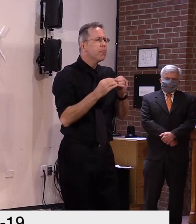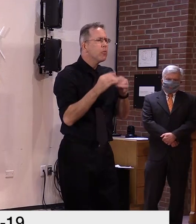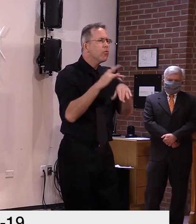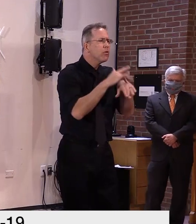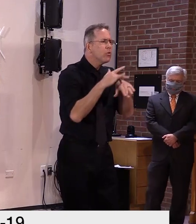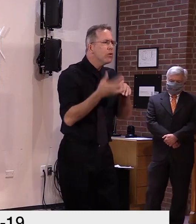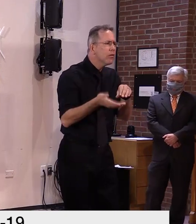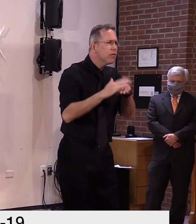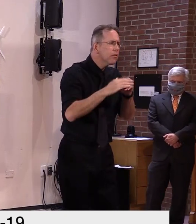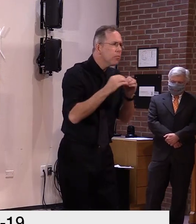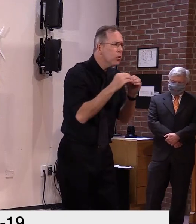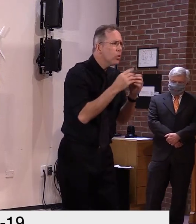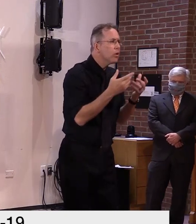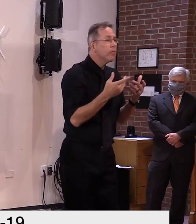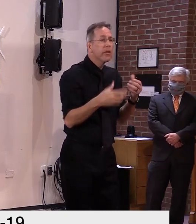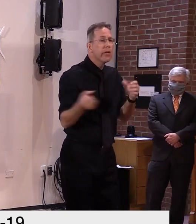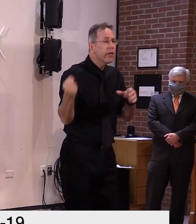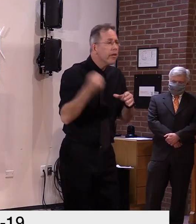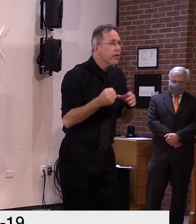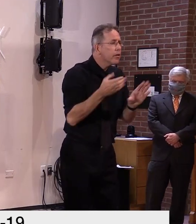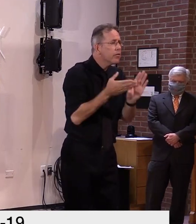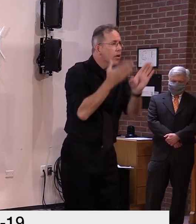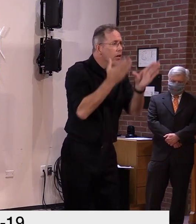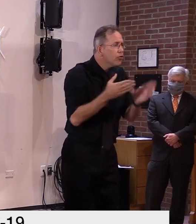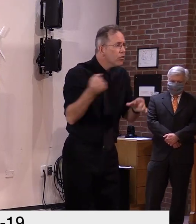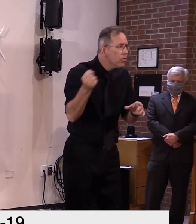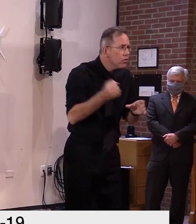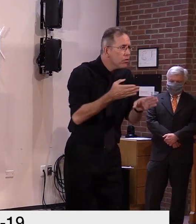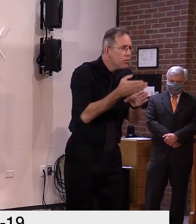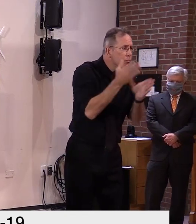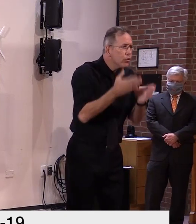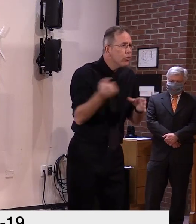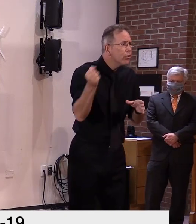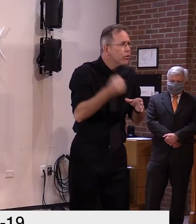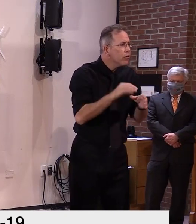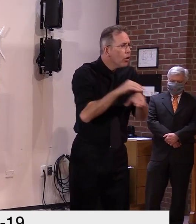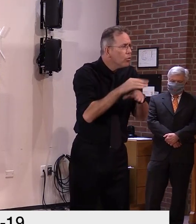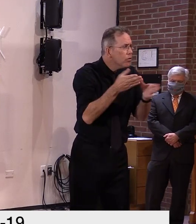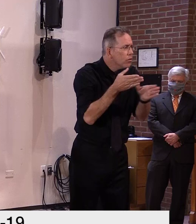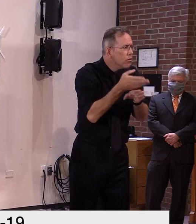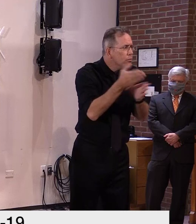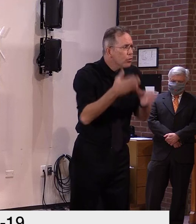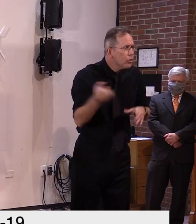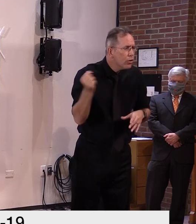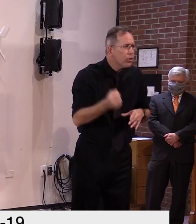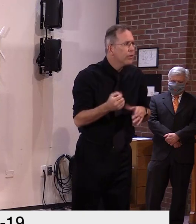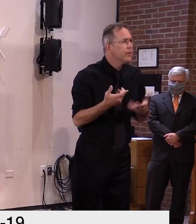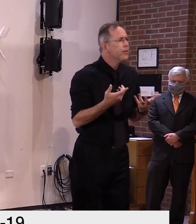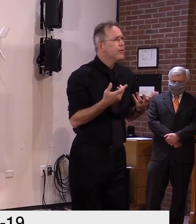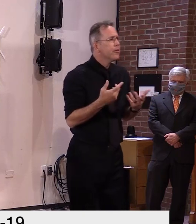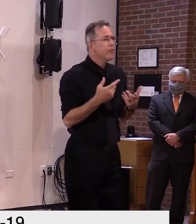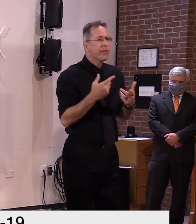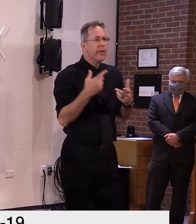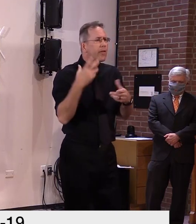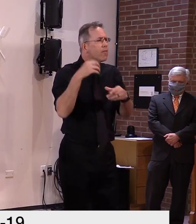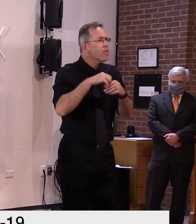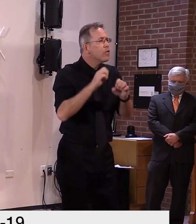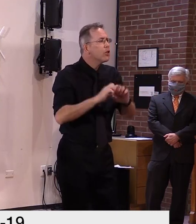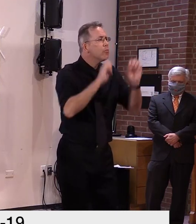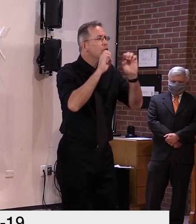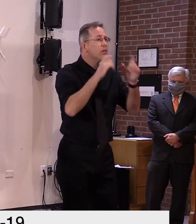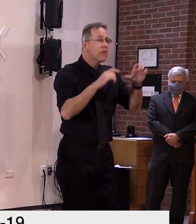psychologists to ensure that all of our first responders, whether they're in policing, emergency medical services, the fire service, or emergency management, have